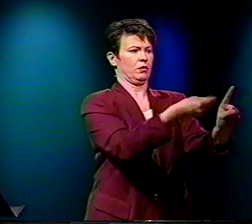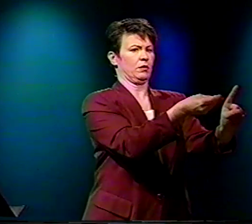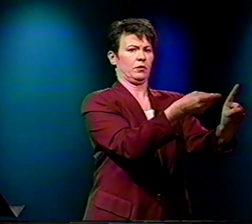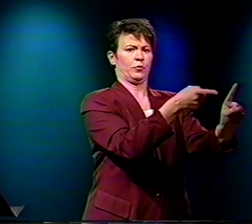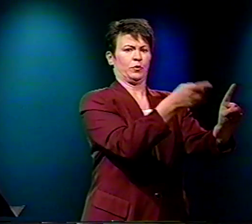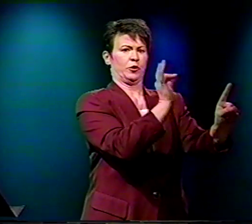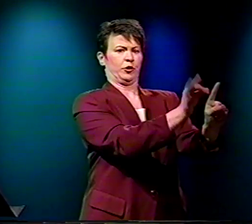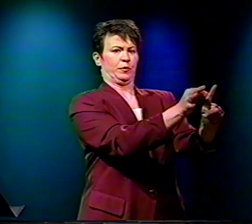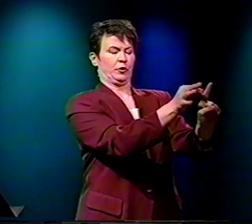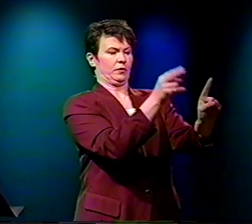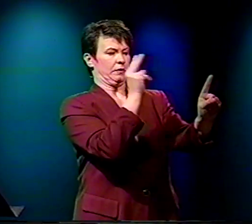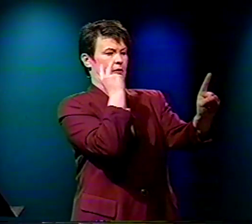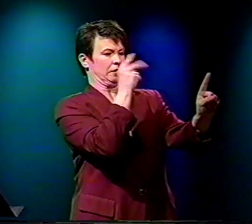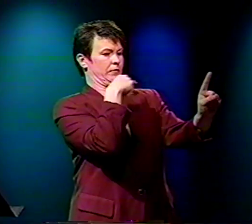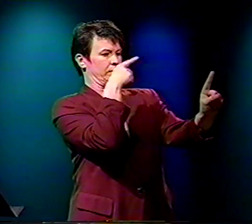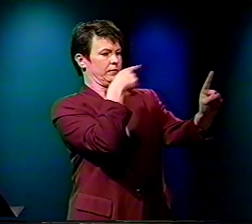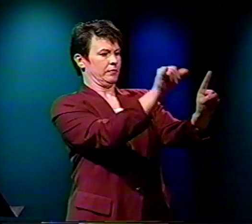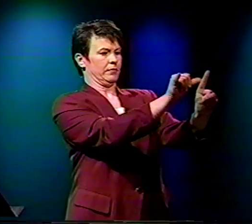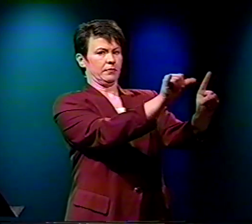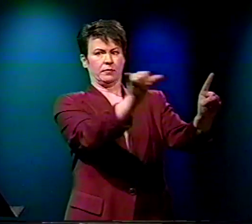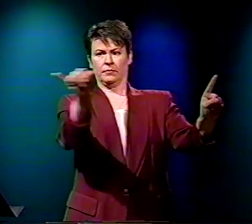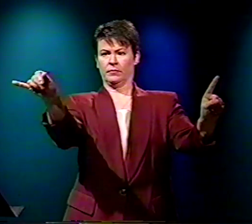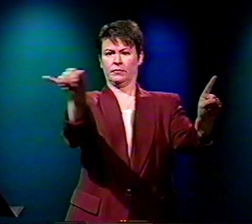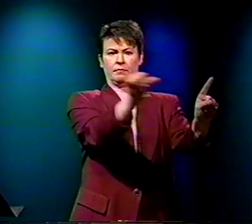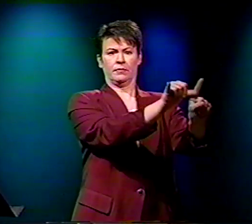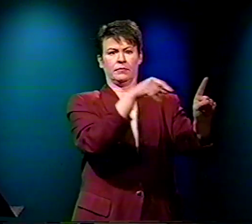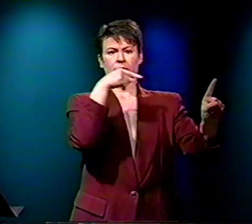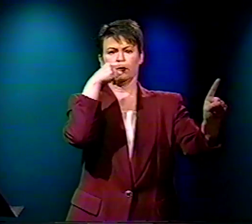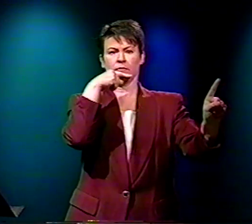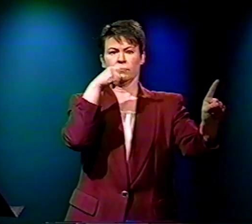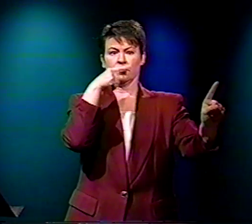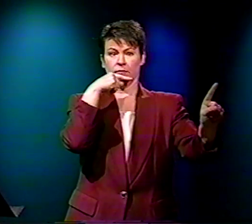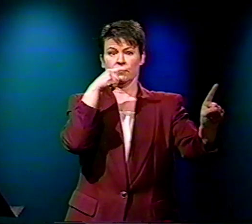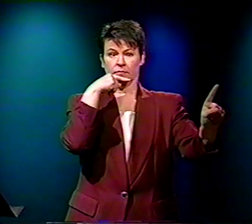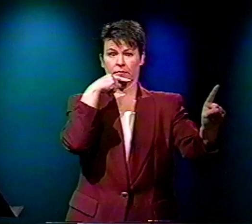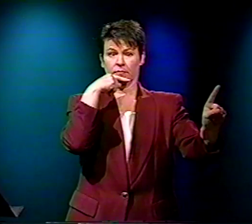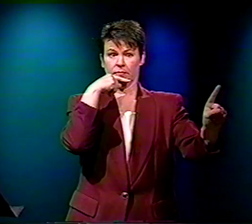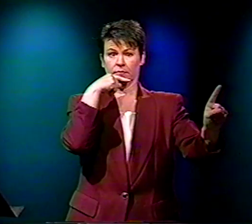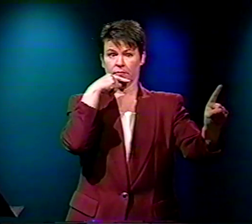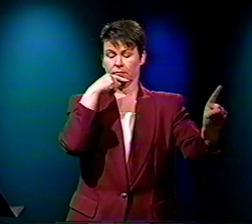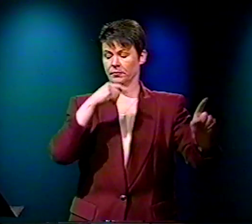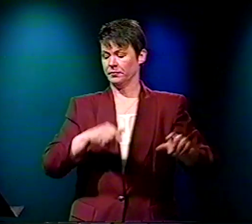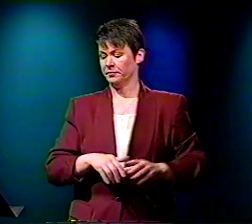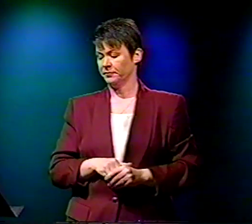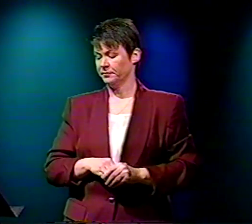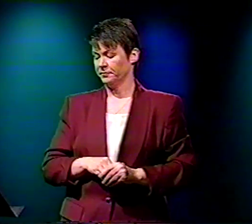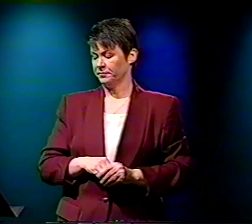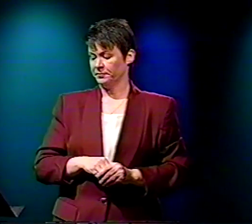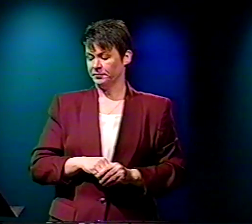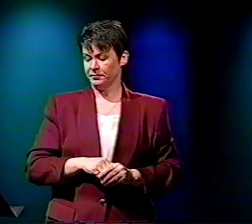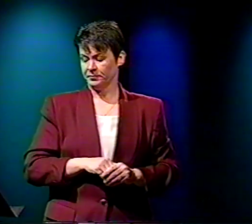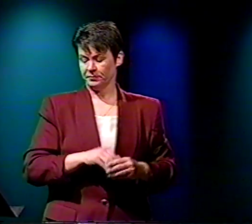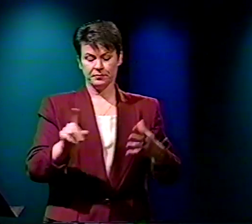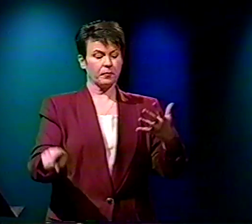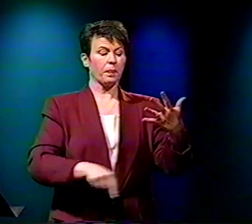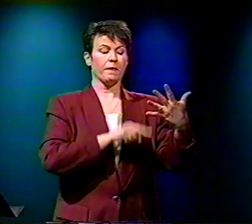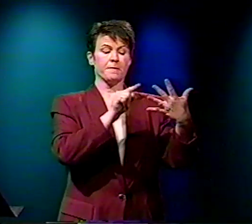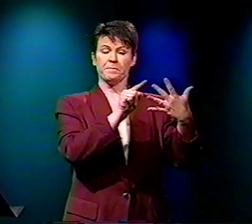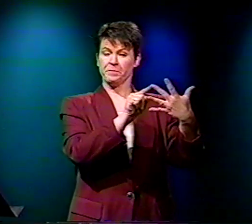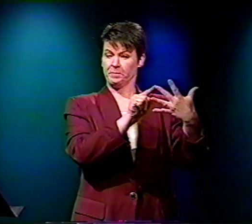life to their view of that hearing interpreter, because that hearing interpreter, in essence, reflects the same hearing